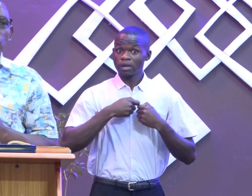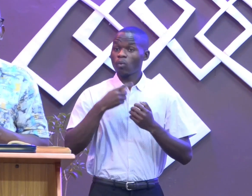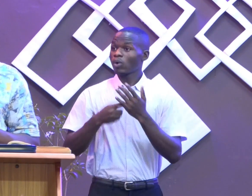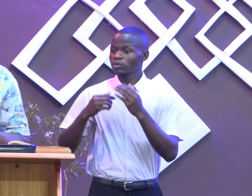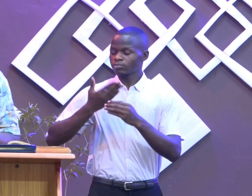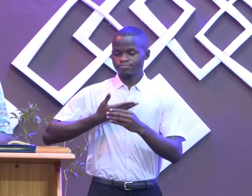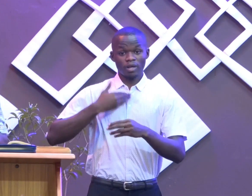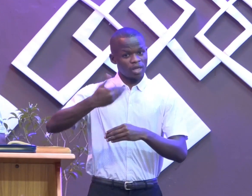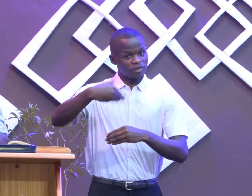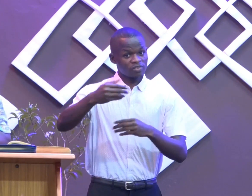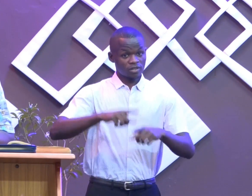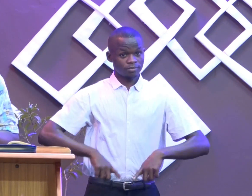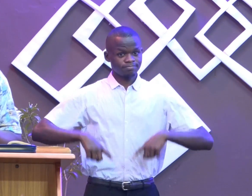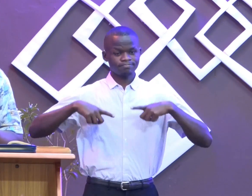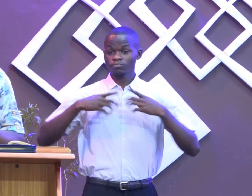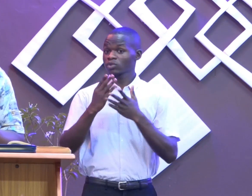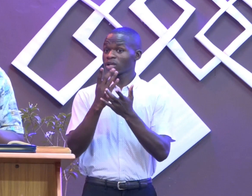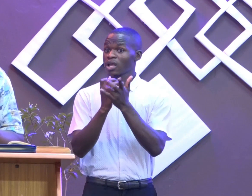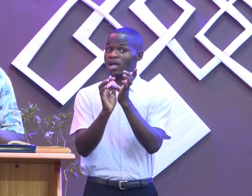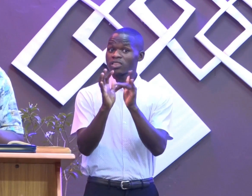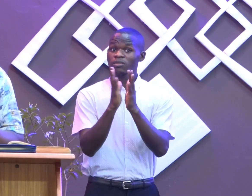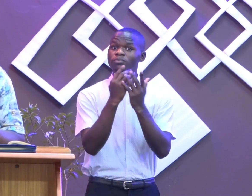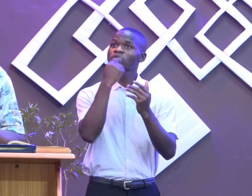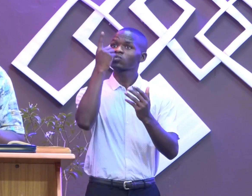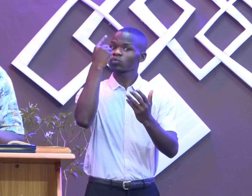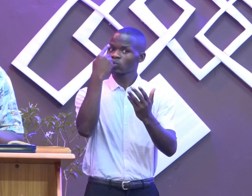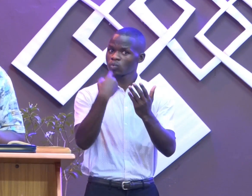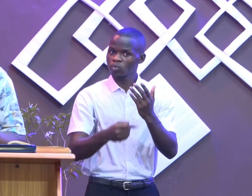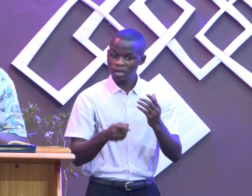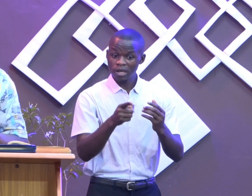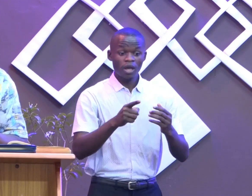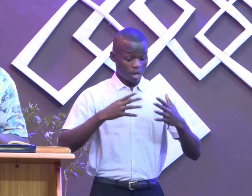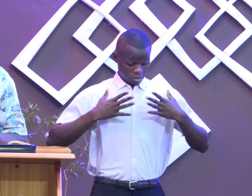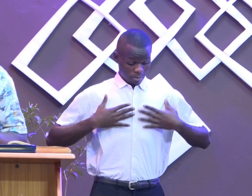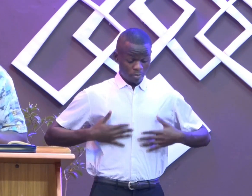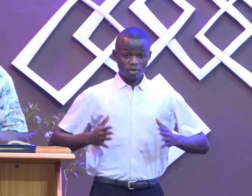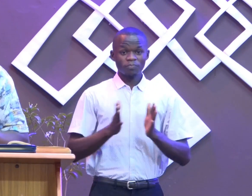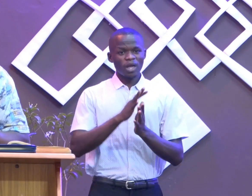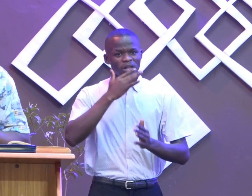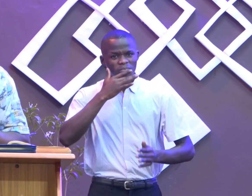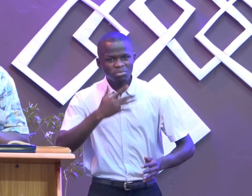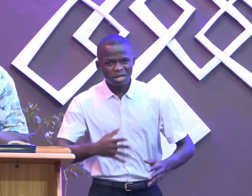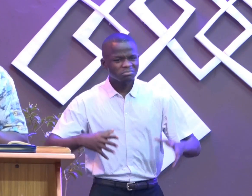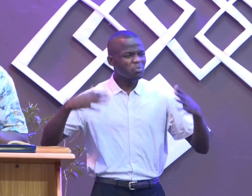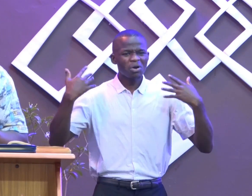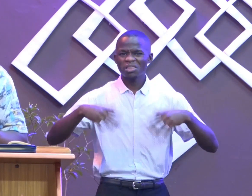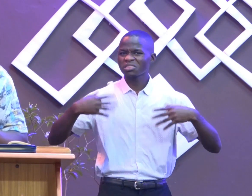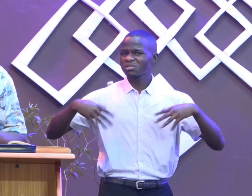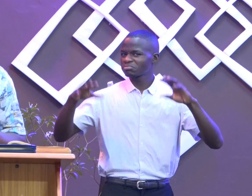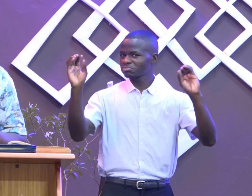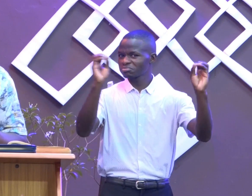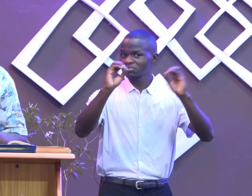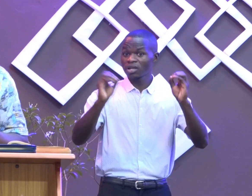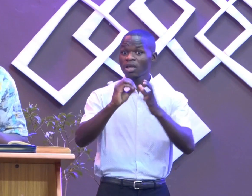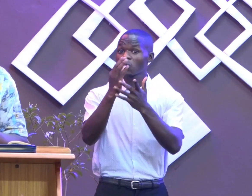call eternal life. What the Bible says that blood and flesh is not worthy of